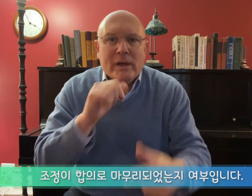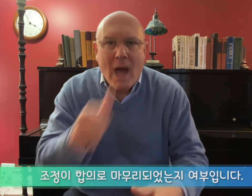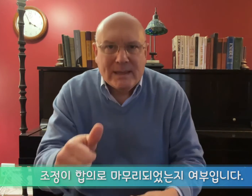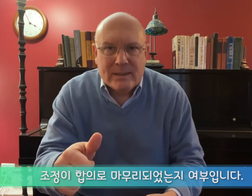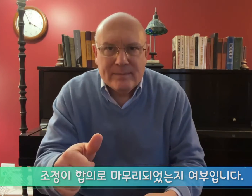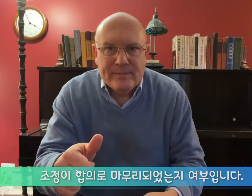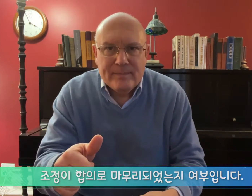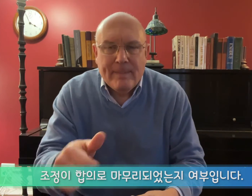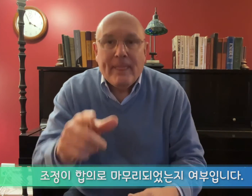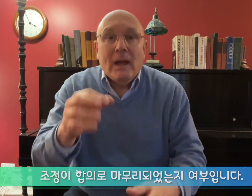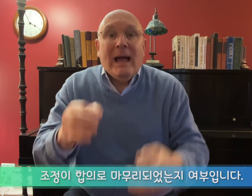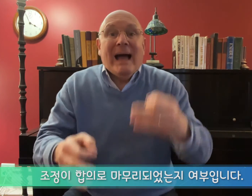settlement or not.